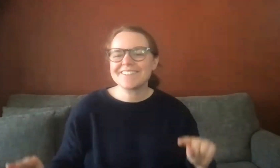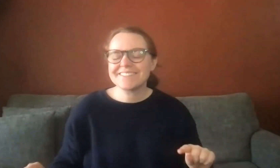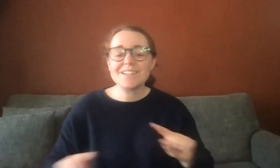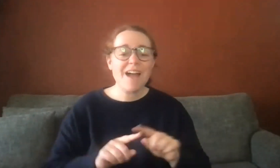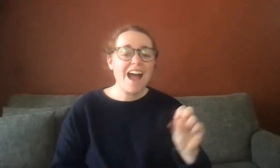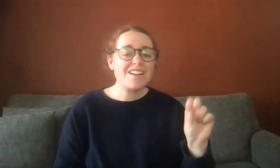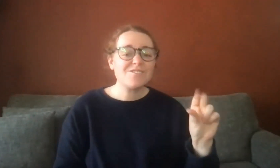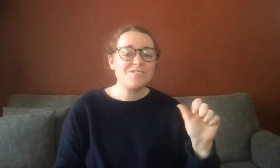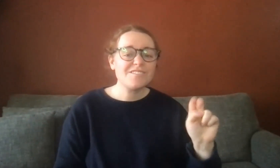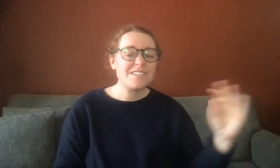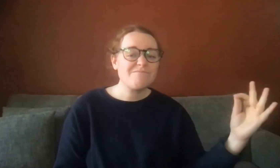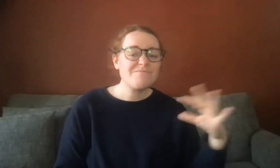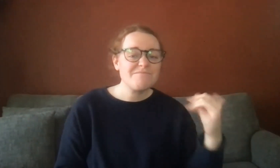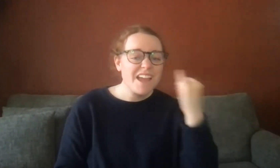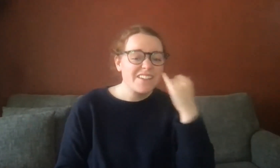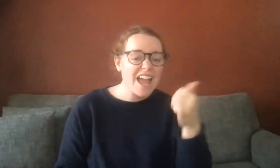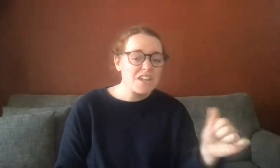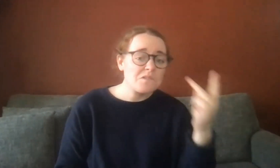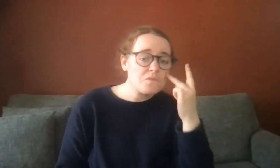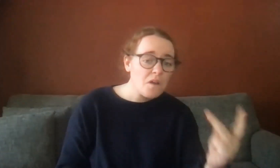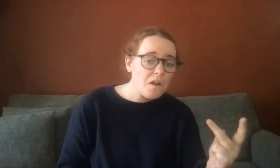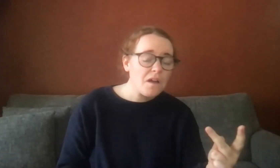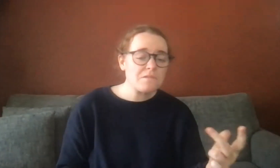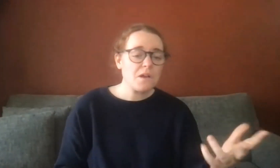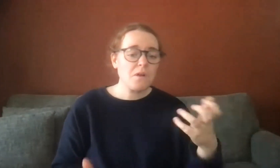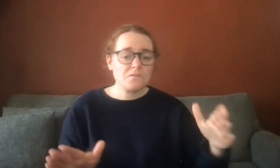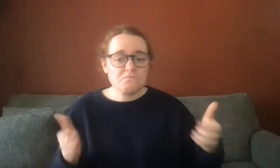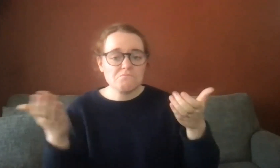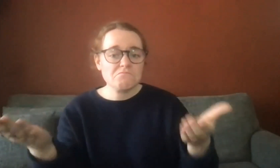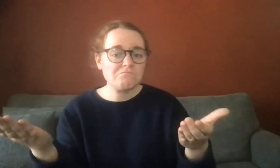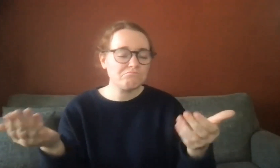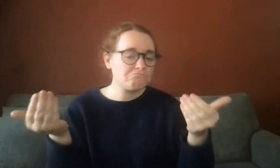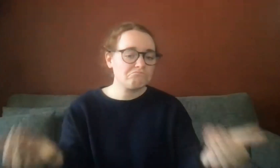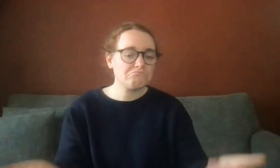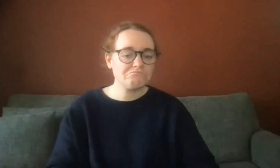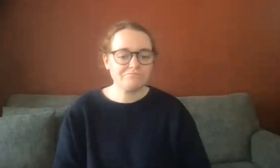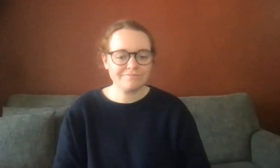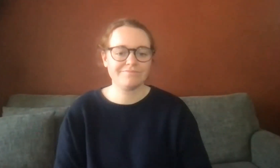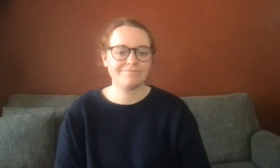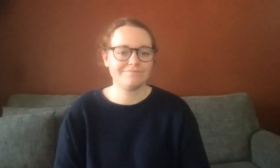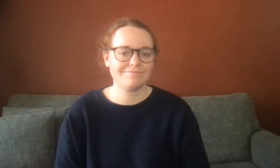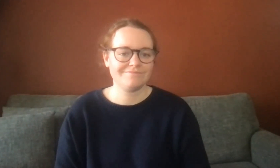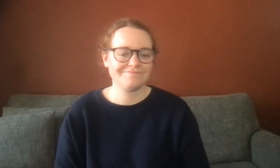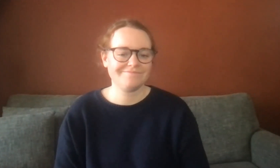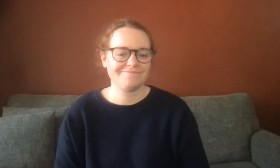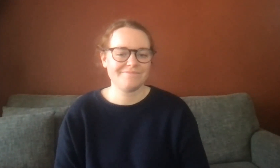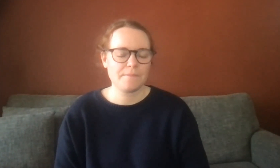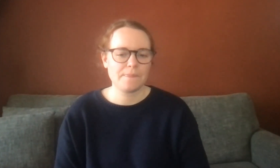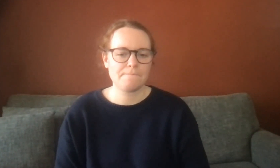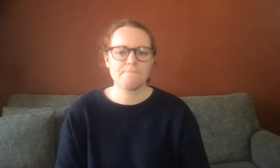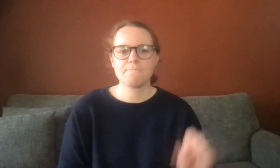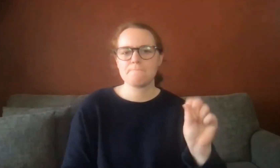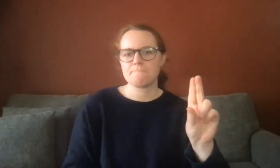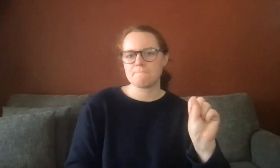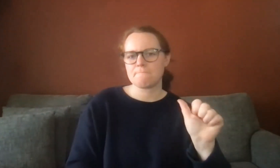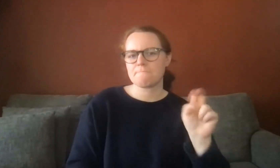to chime in if there's anything that you want to bring to the group for a discussion while we're here. I think maybe if you just